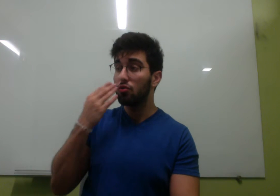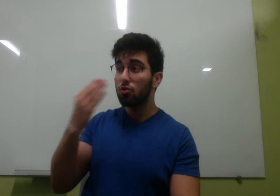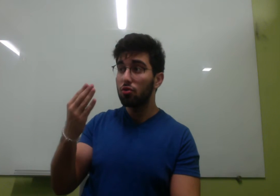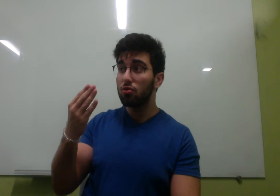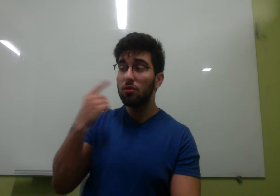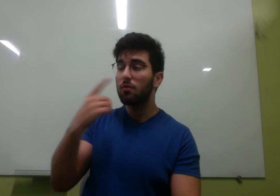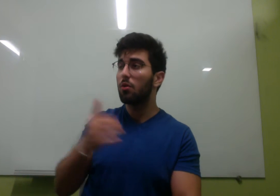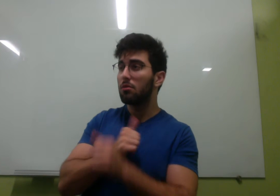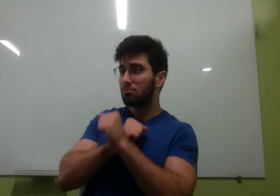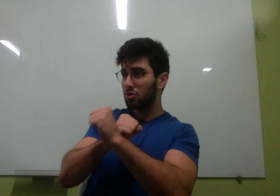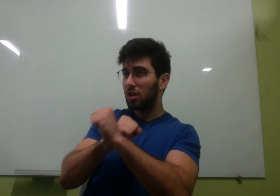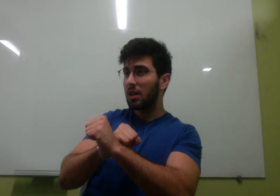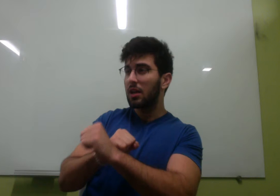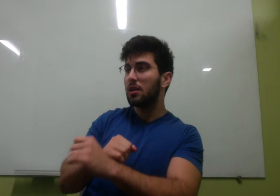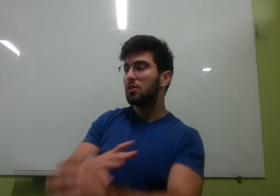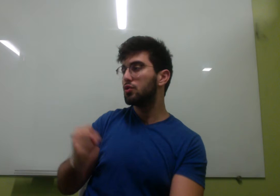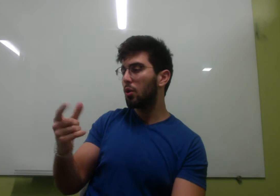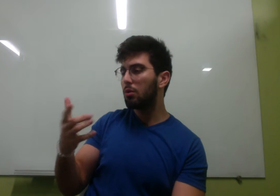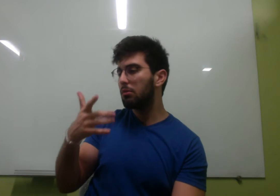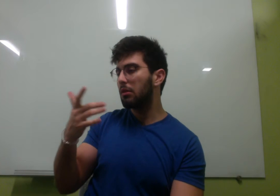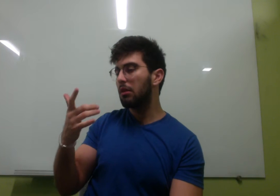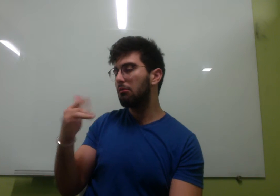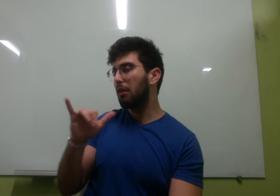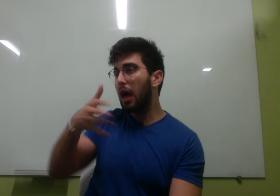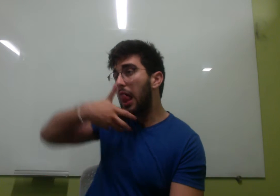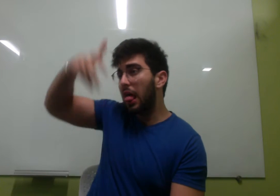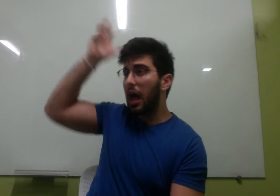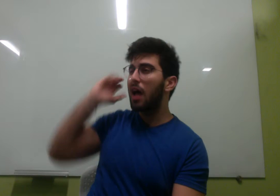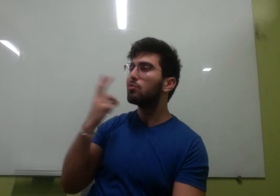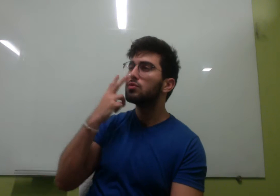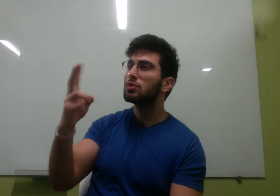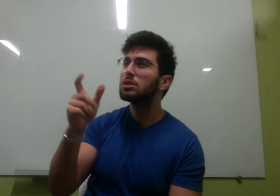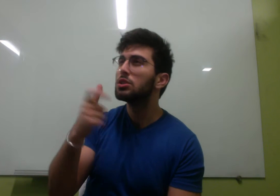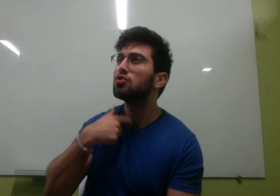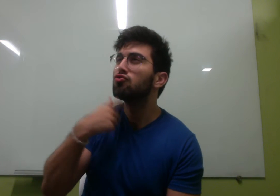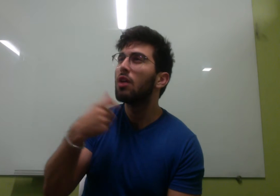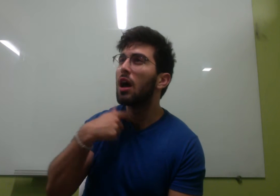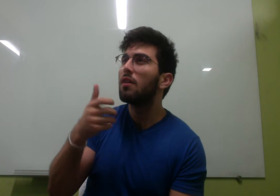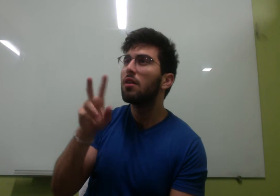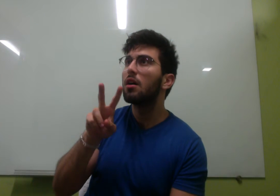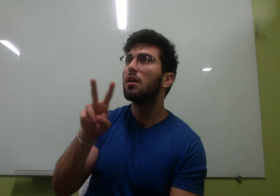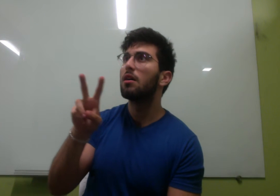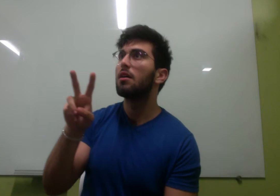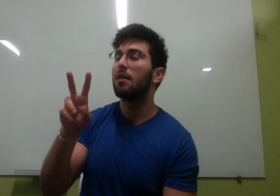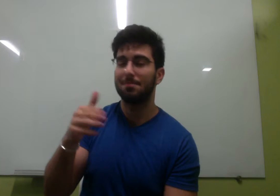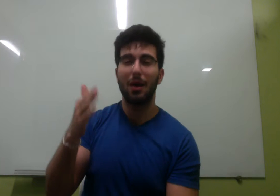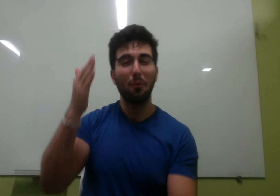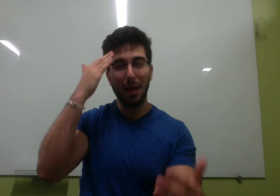television or on nature shows, but we have to eat too, and they make for good eating if you're a lion or,